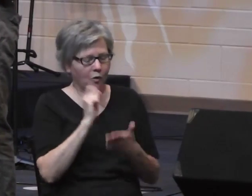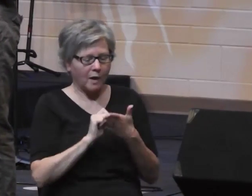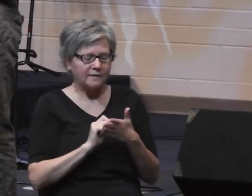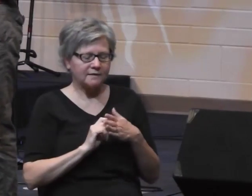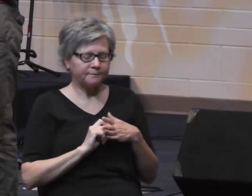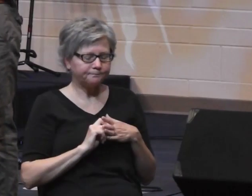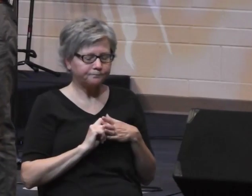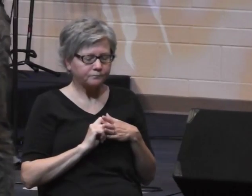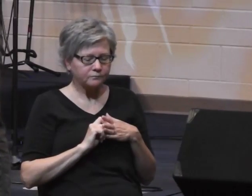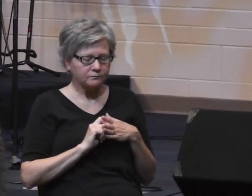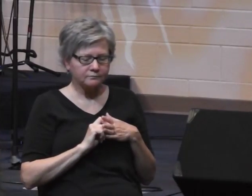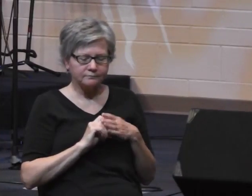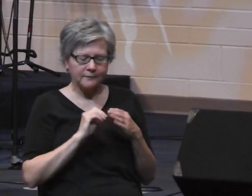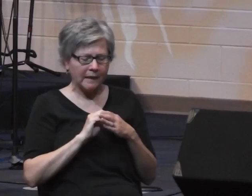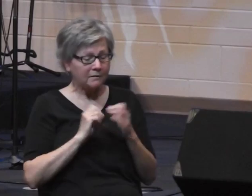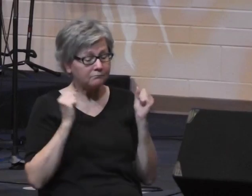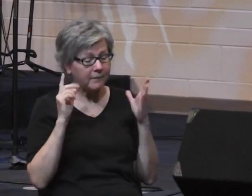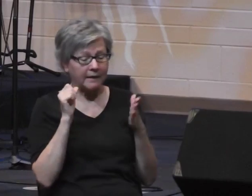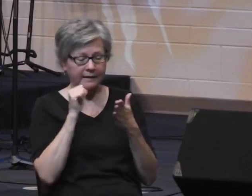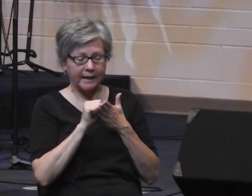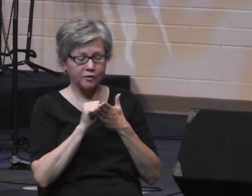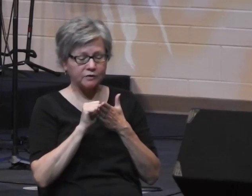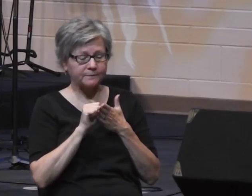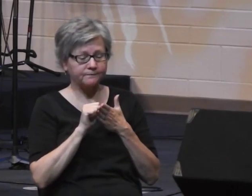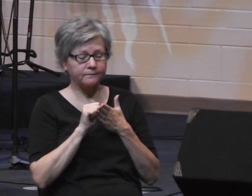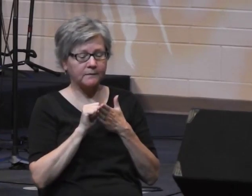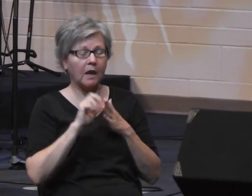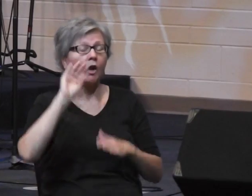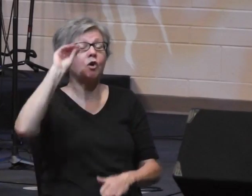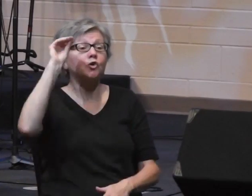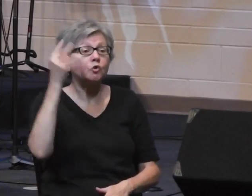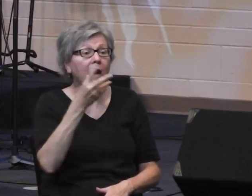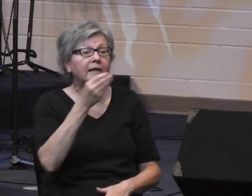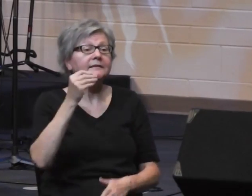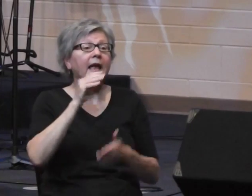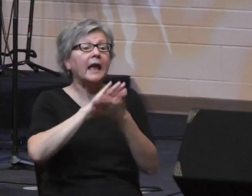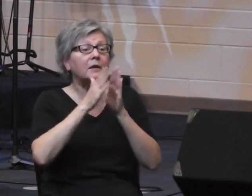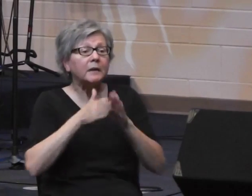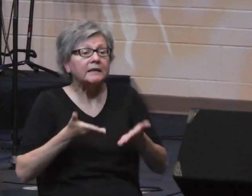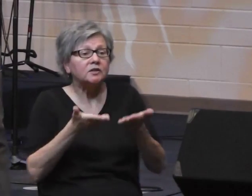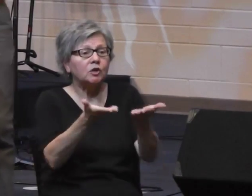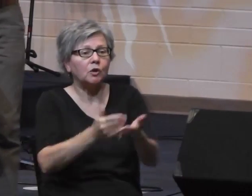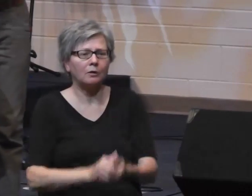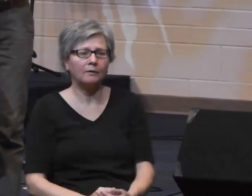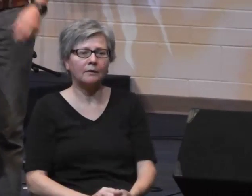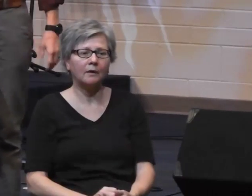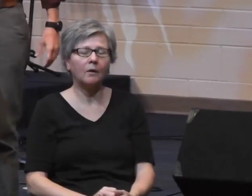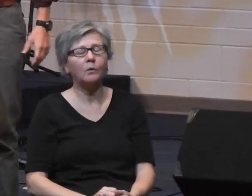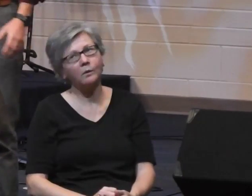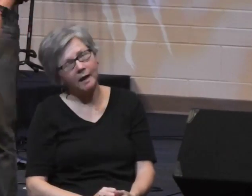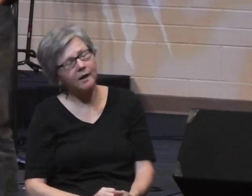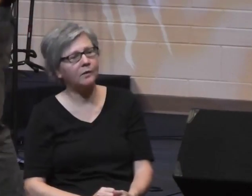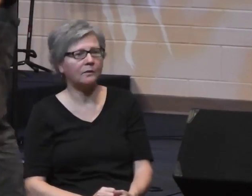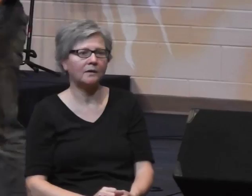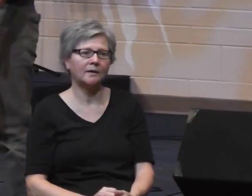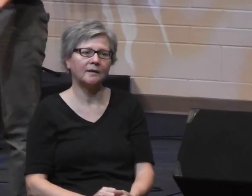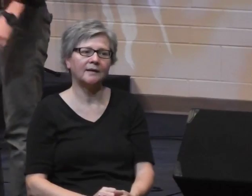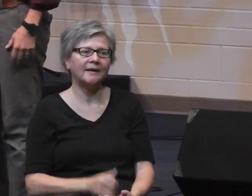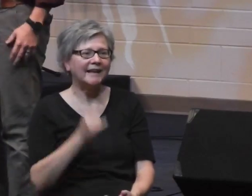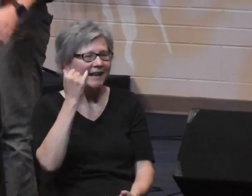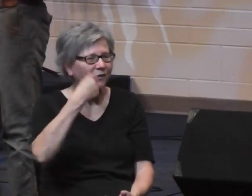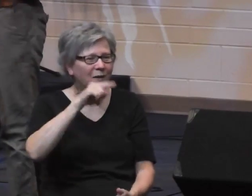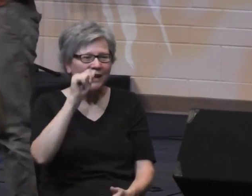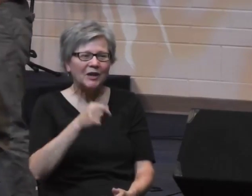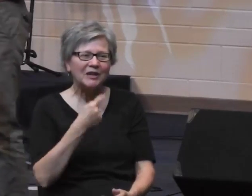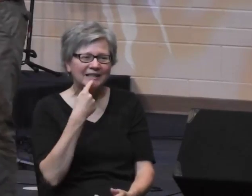Paul starts out with his letter. He says, grace and peace to you. Wouldn't that be a great thing to just like speak into